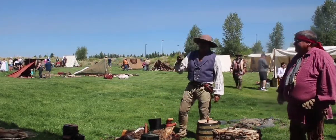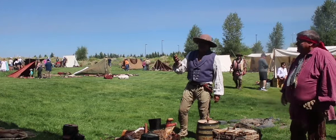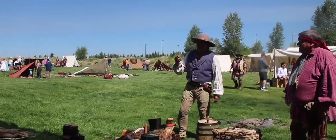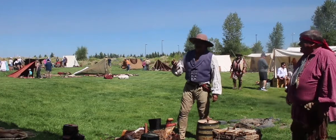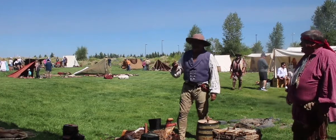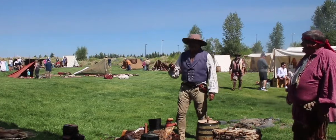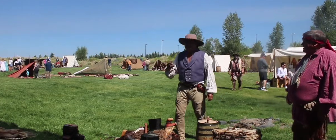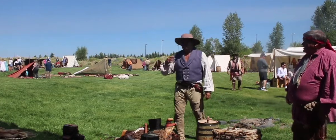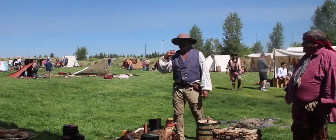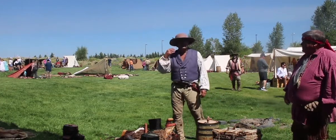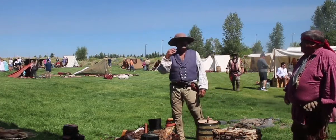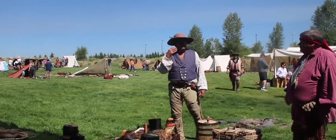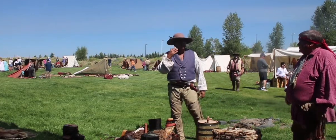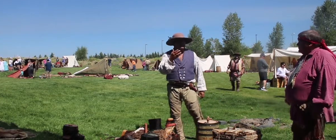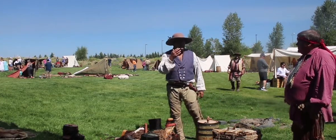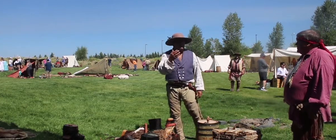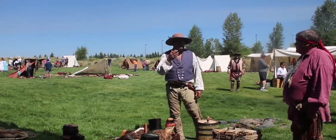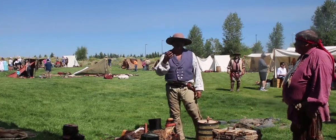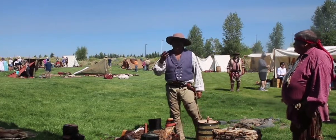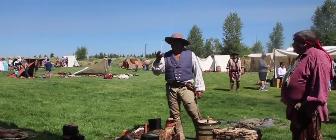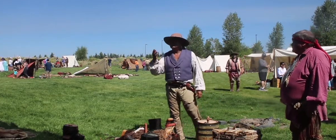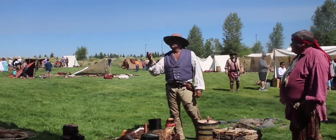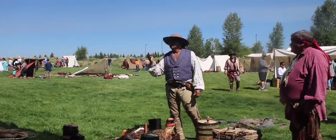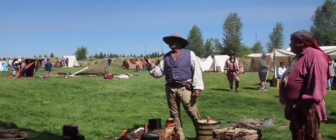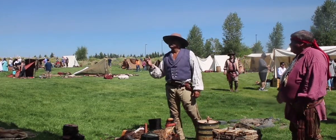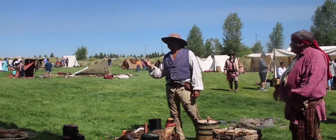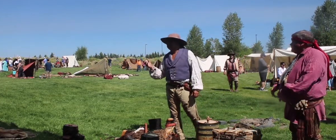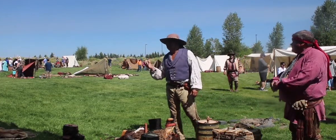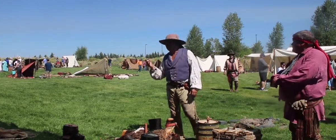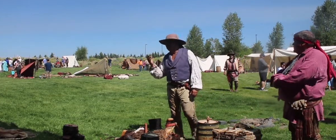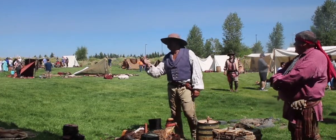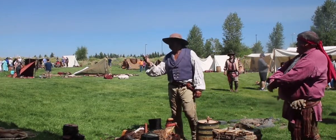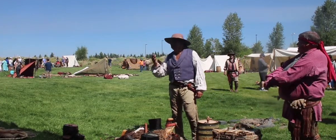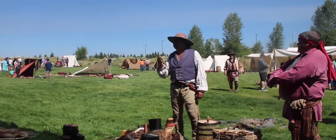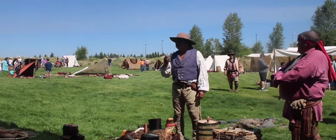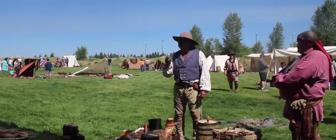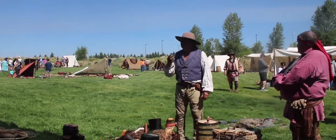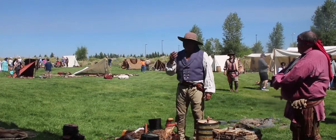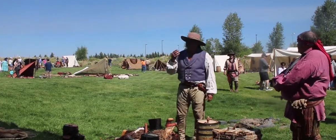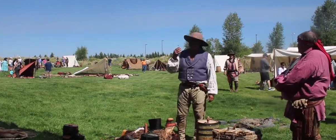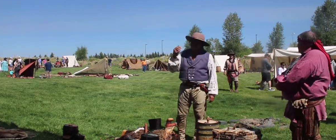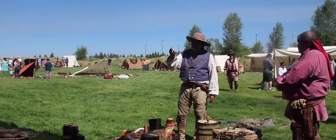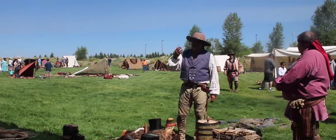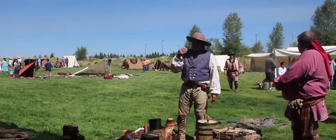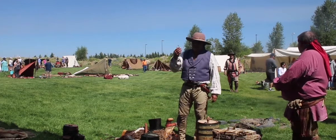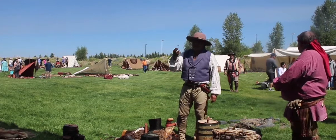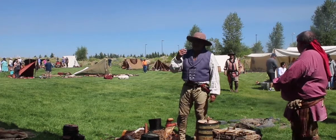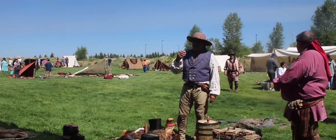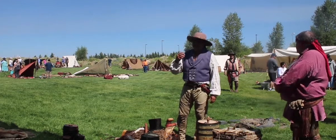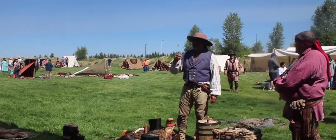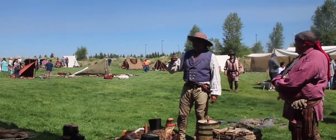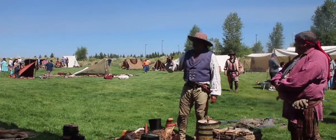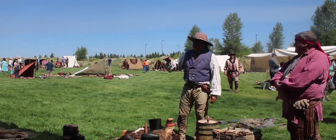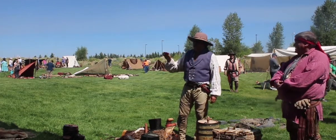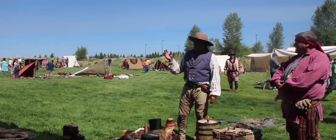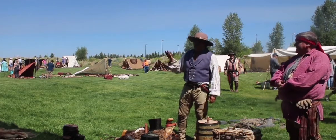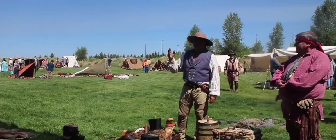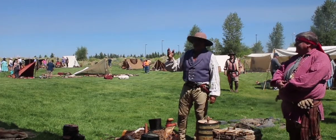what's going to happen. So every time I'm talking to you, I'm looking at everybody and I'm wanting you to look back, and then we'll